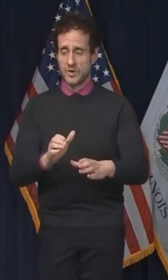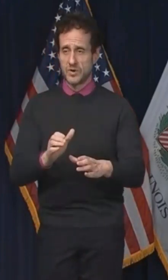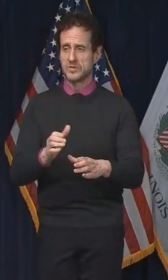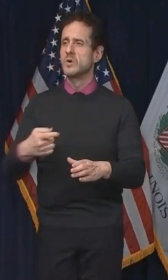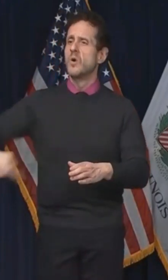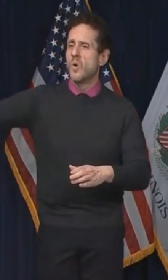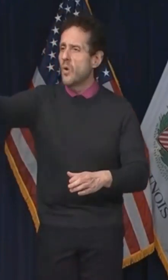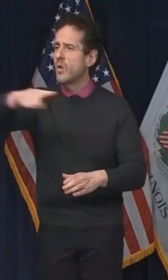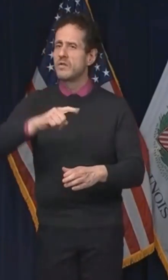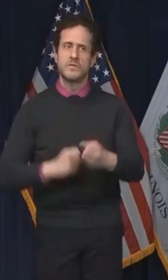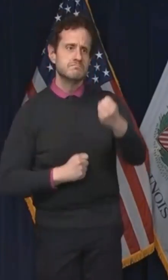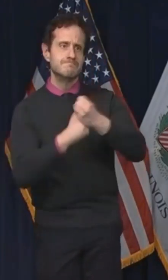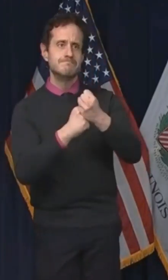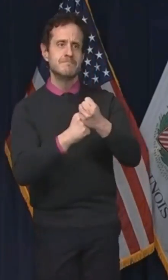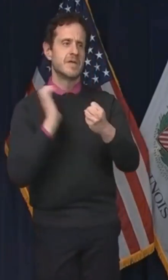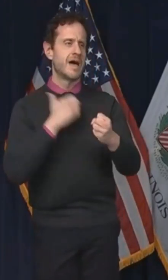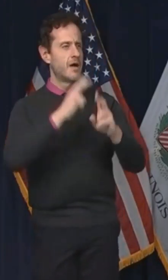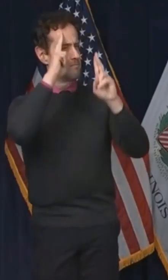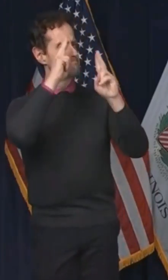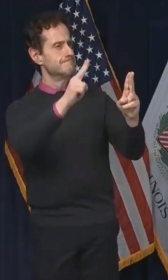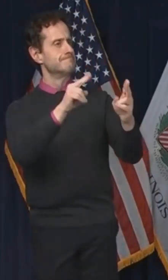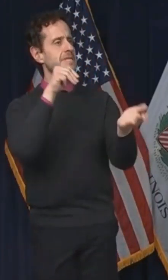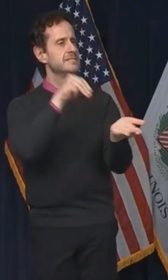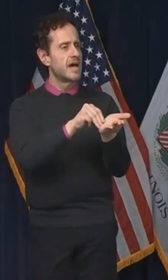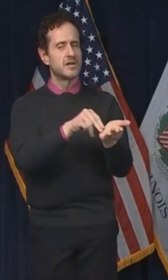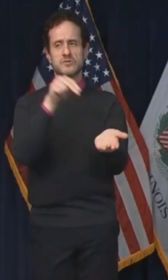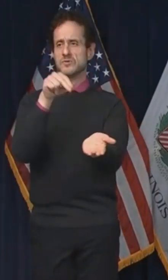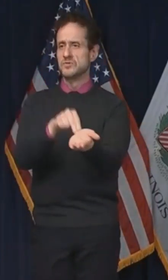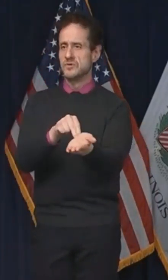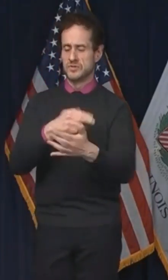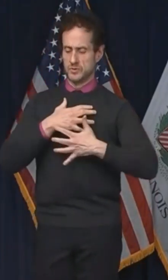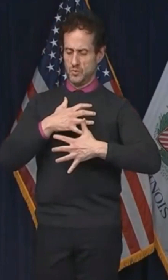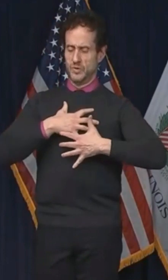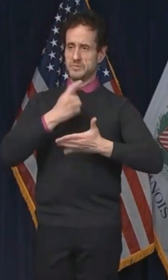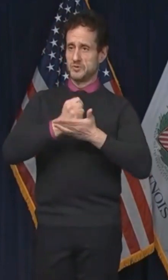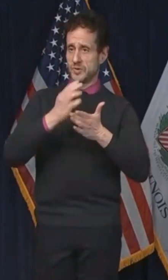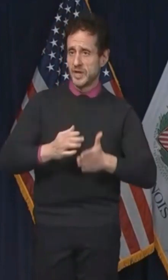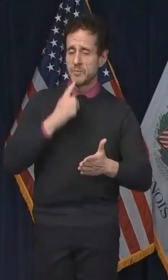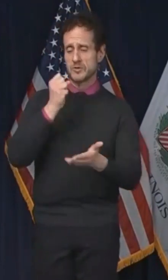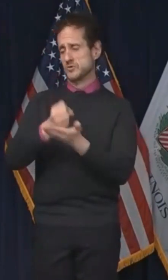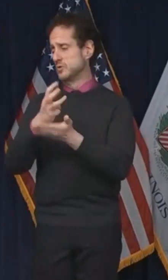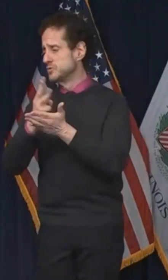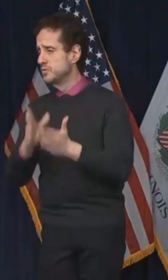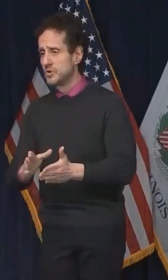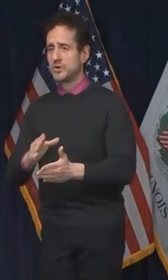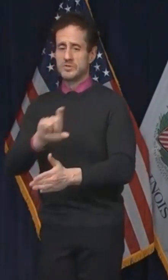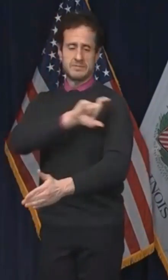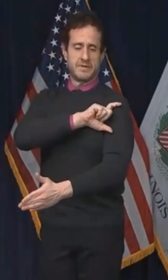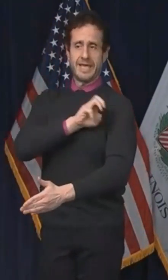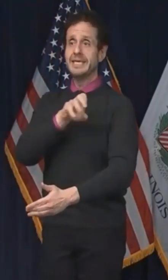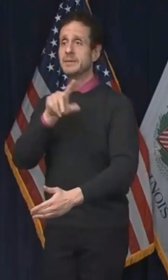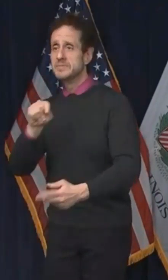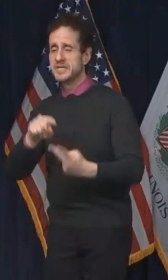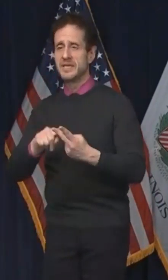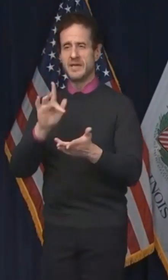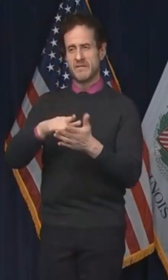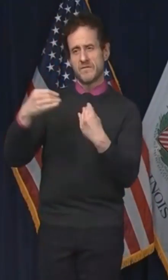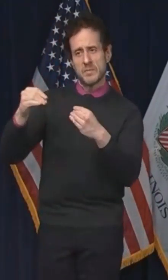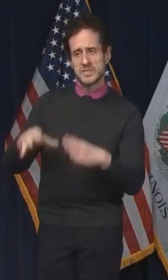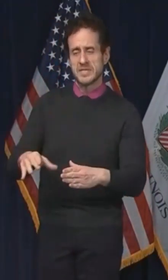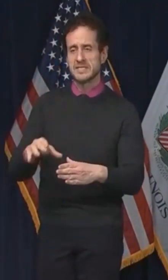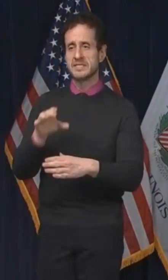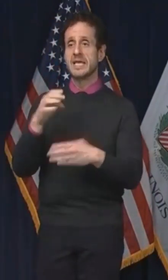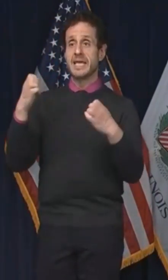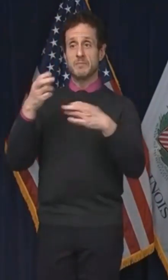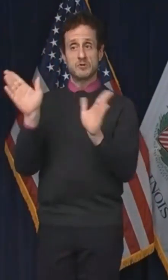for our heroic doctors and nurses, respiratory therapists, social workers, EMTs, pharmacists, ER